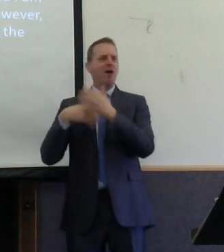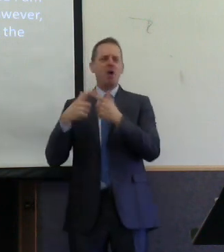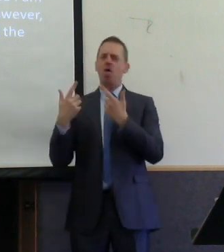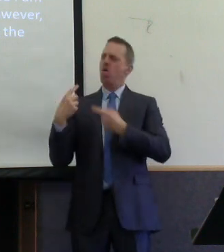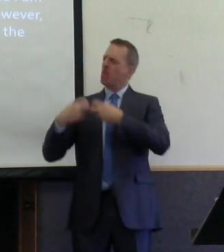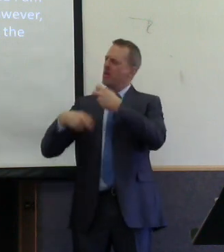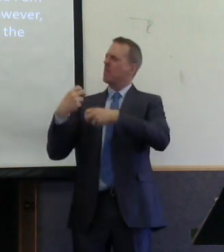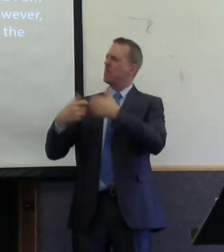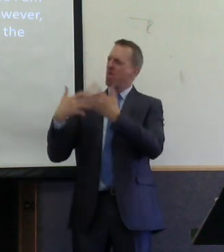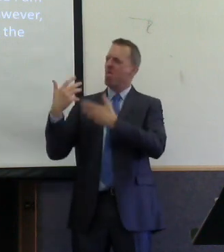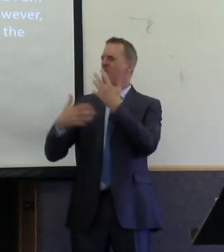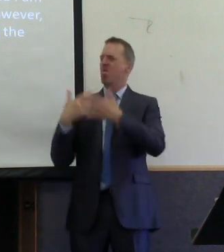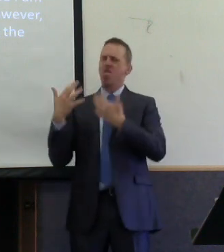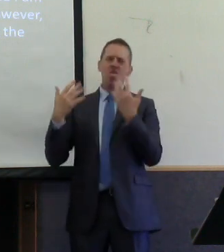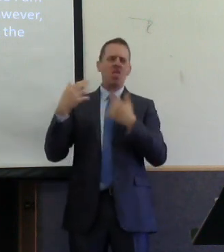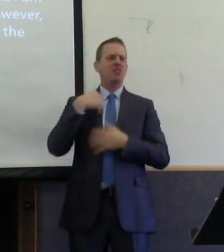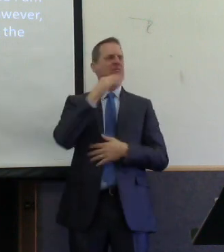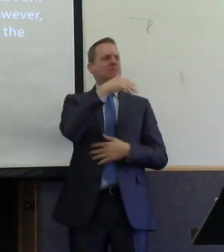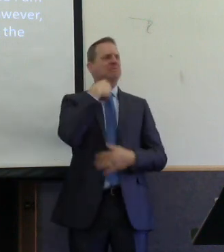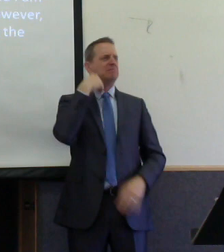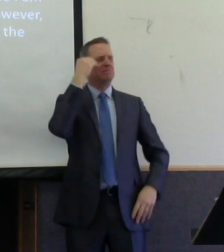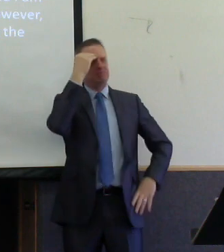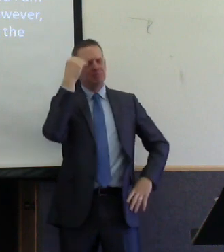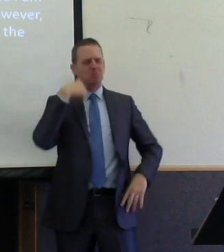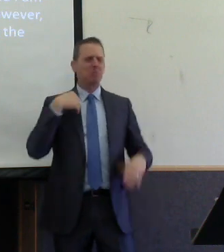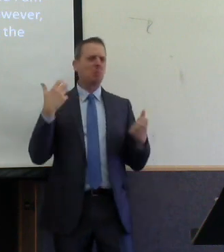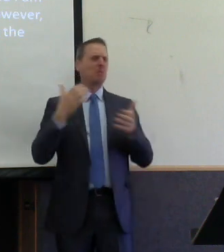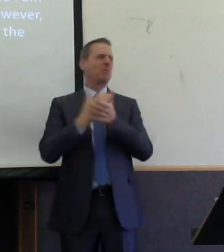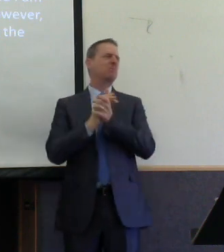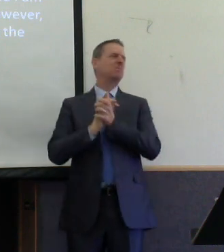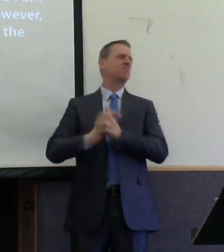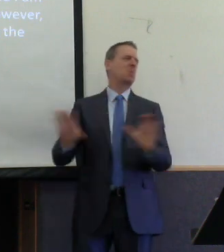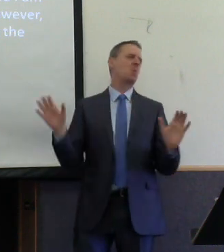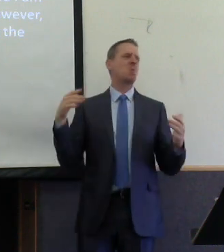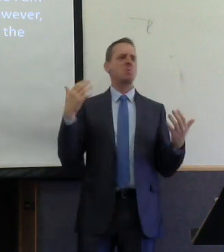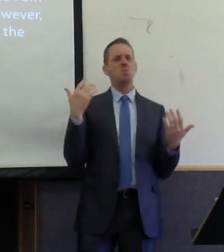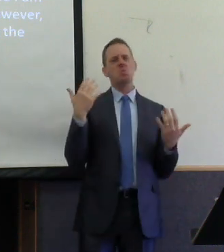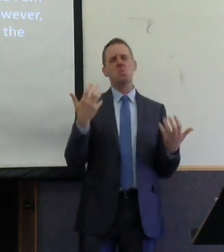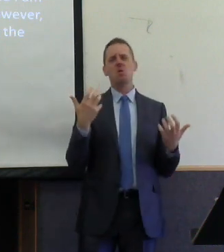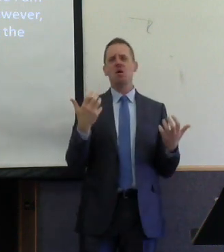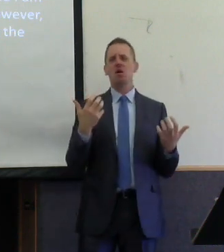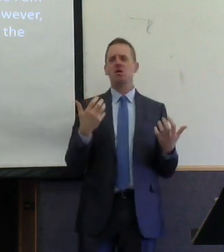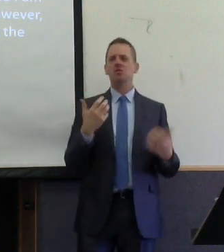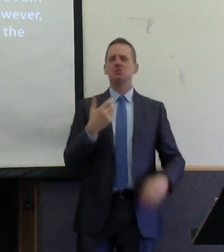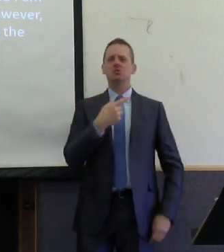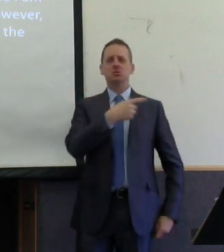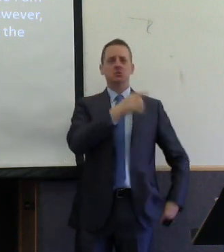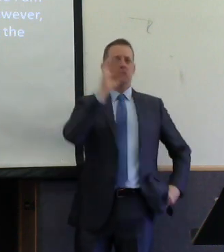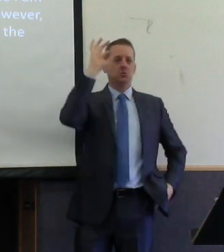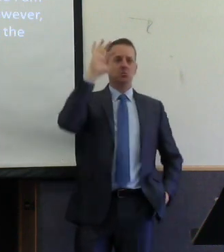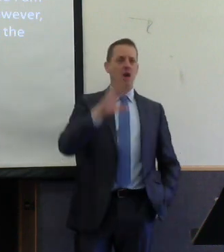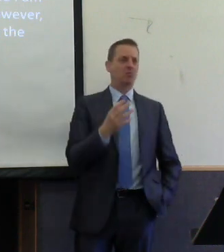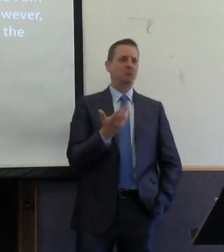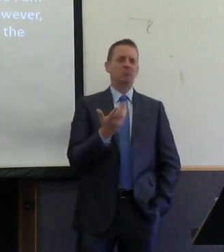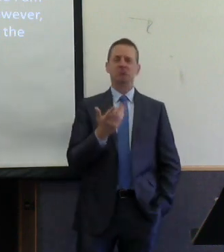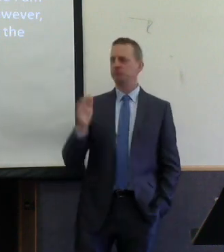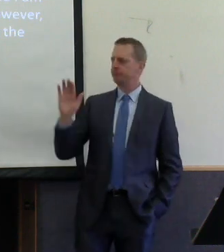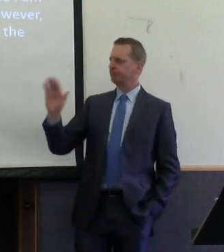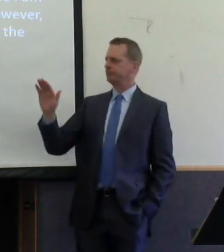got married on top of this man, got married and everything. And then the man says she wants to get a divorce.